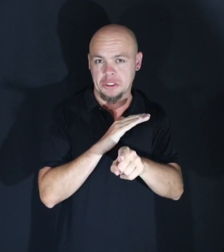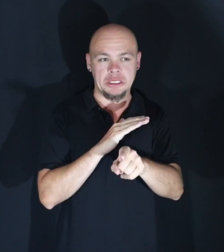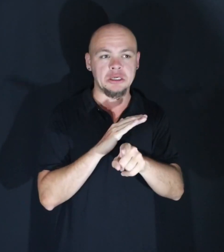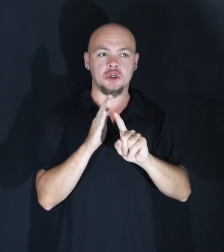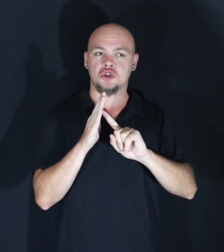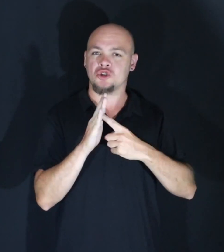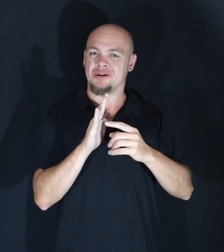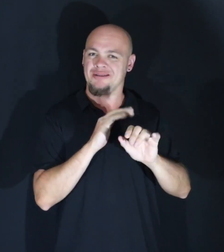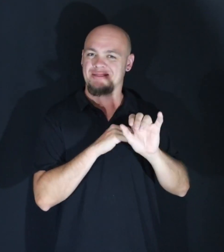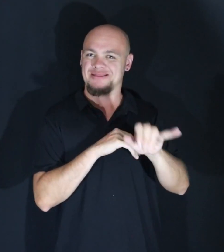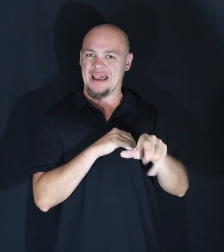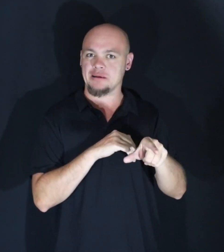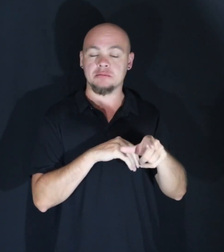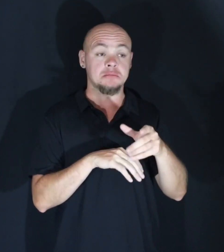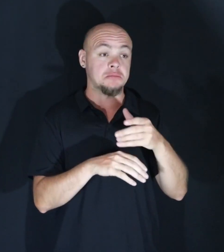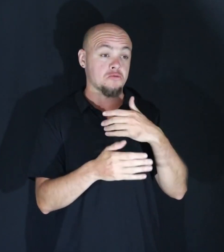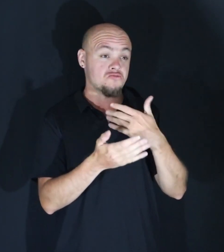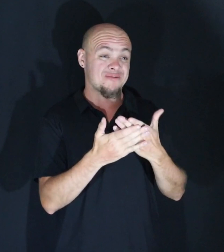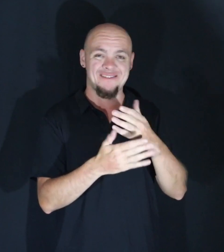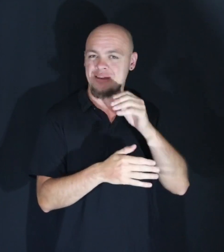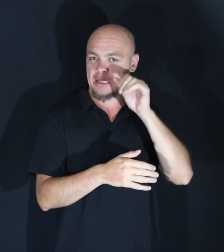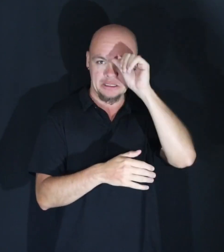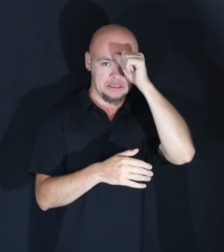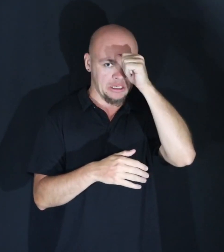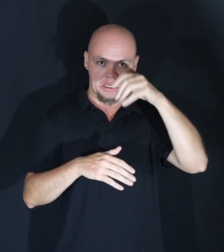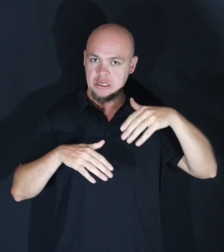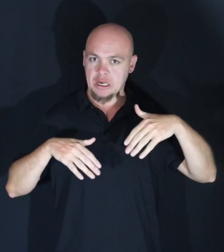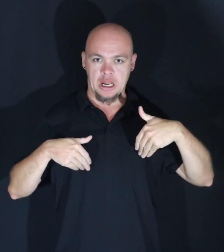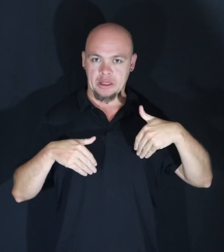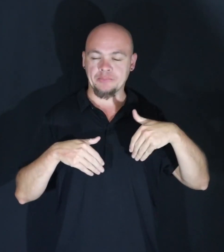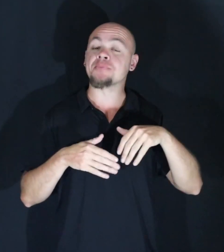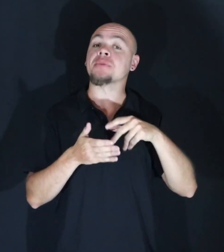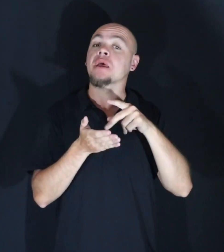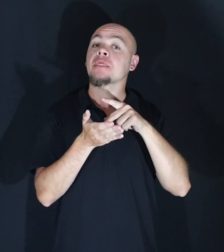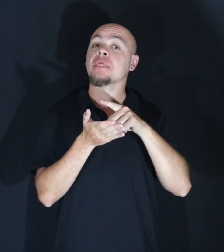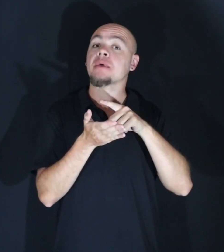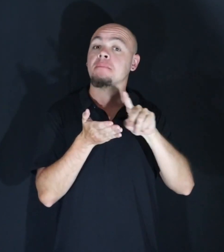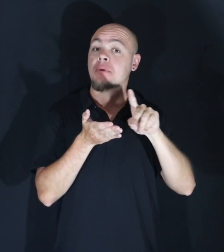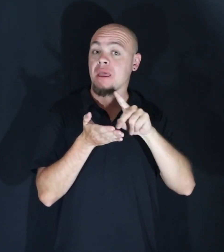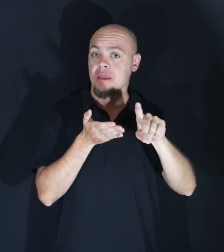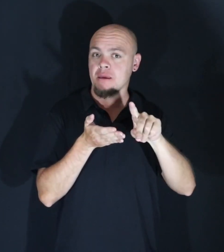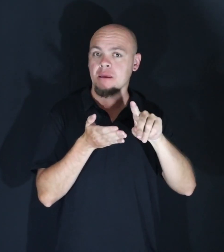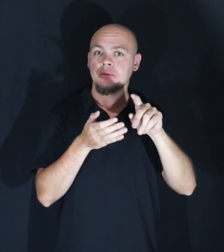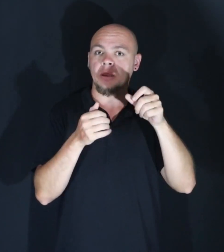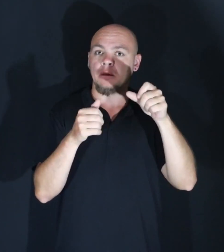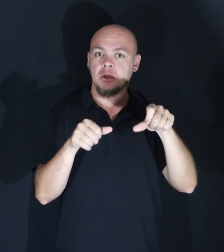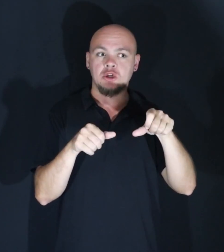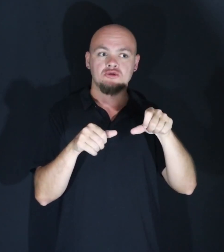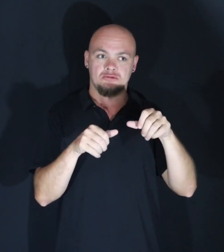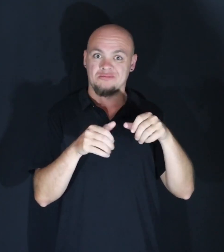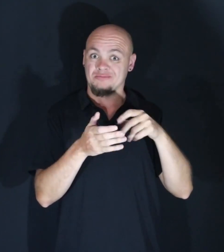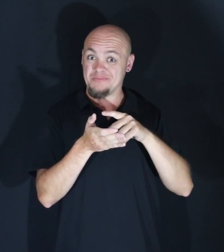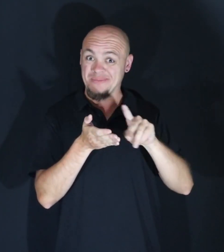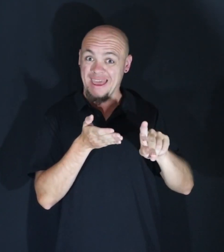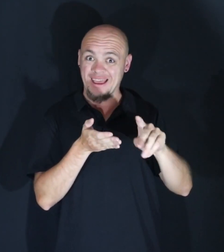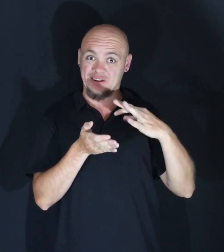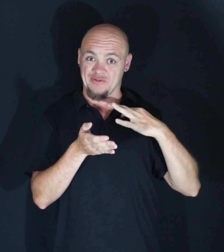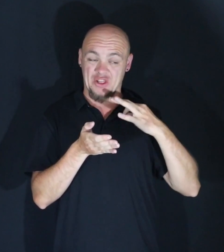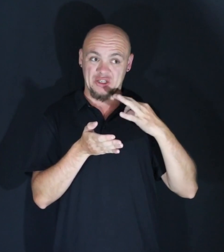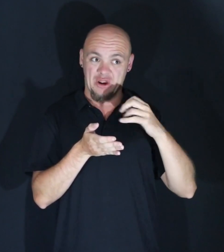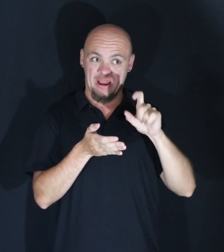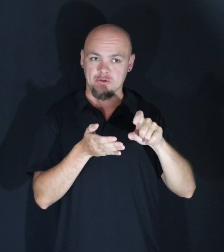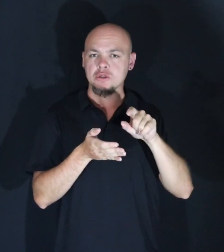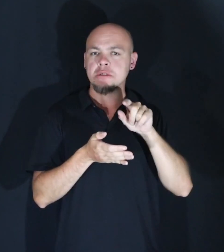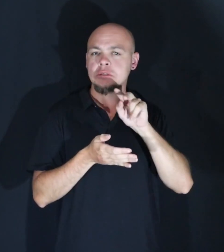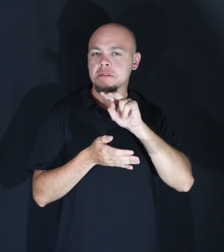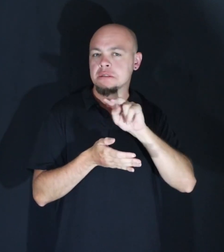even stepped foot in India, I went to the payment page, because you have to pay to volunteer. I went to that